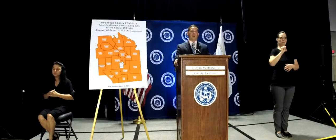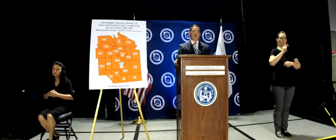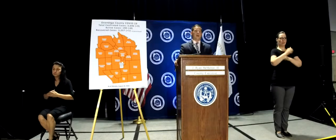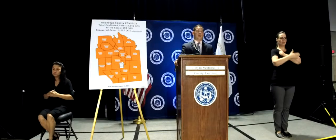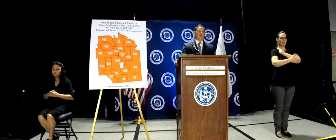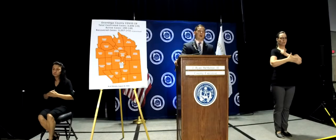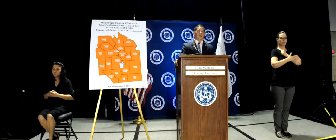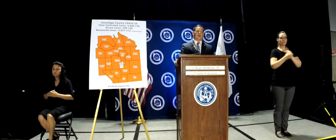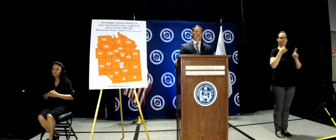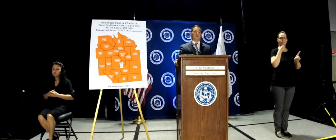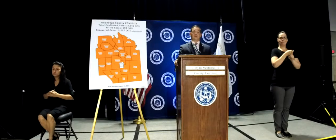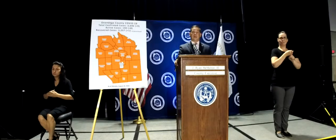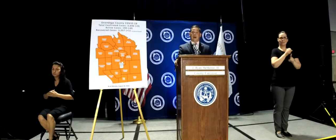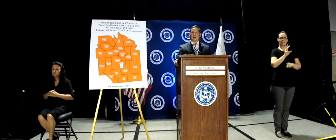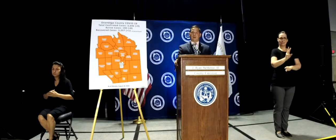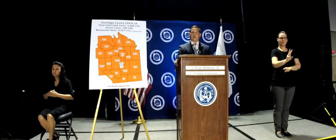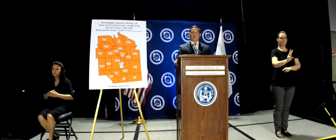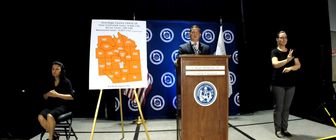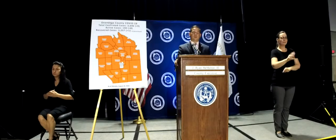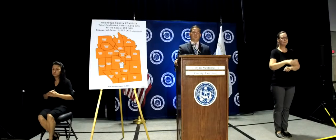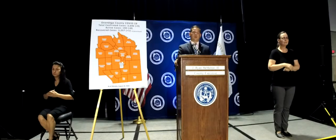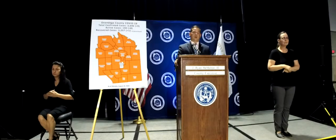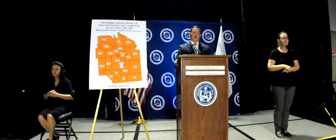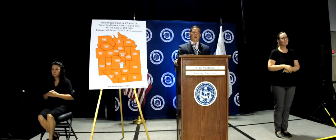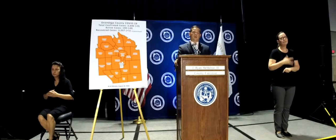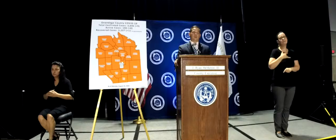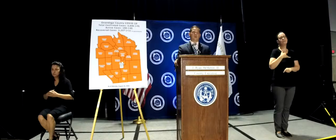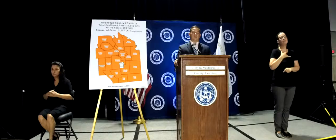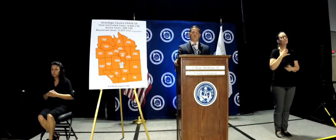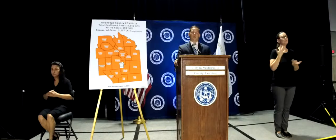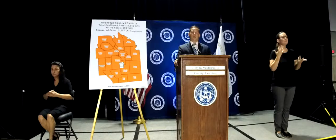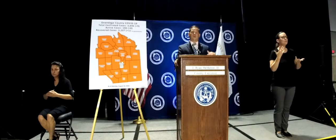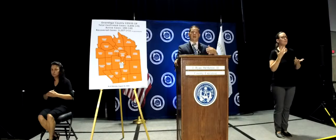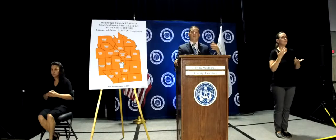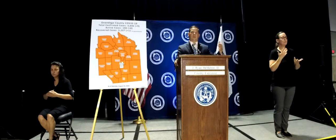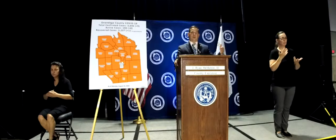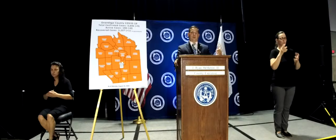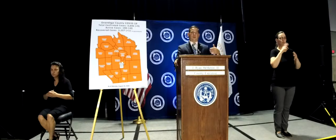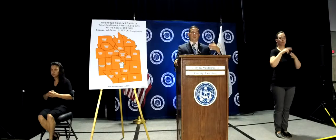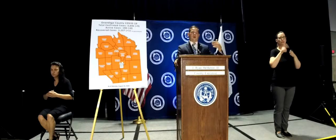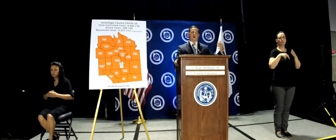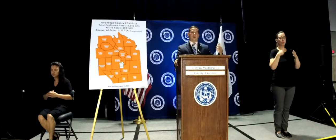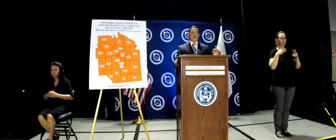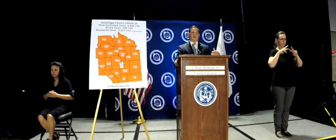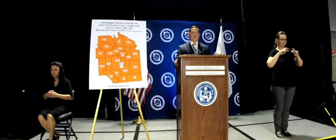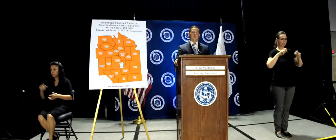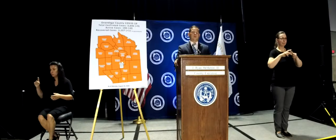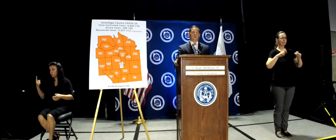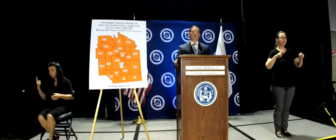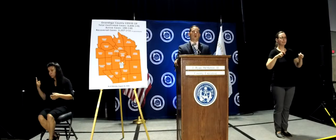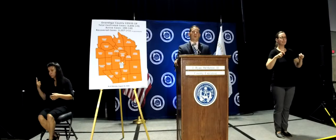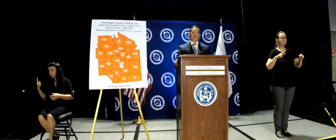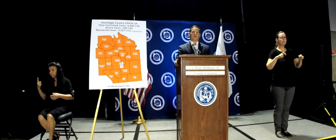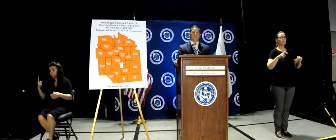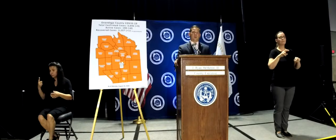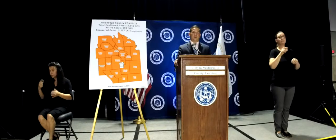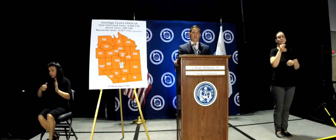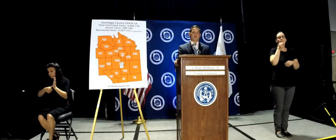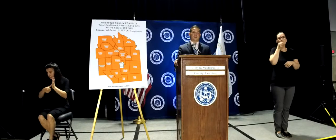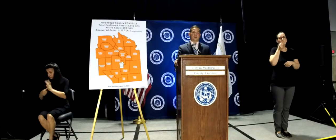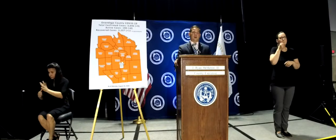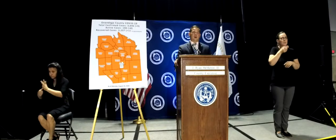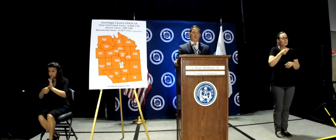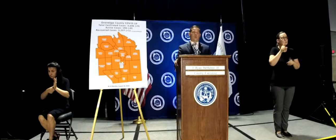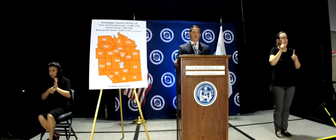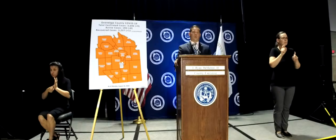proper way, using the data, is to use the pool sampling going into the